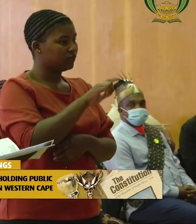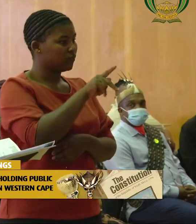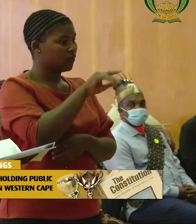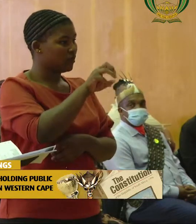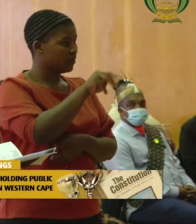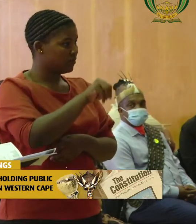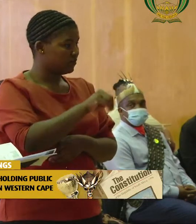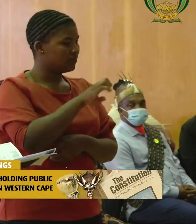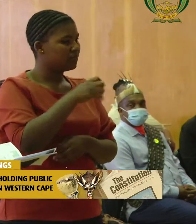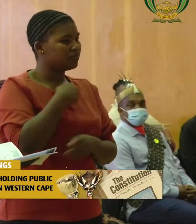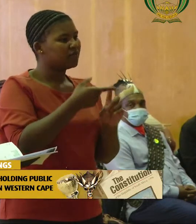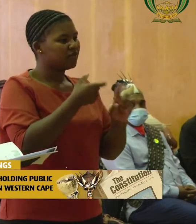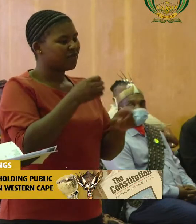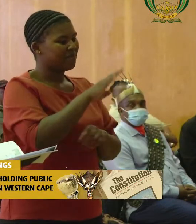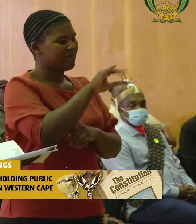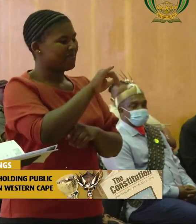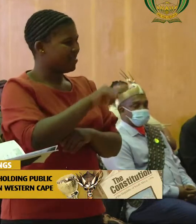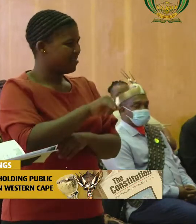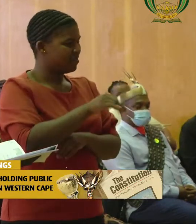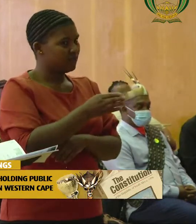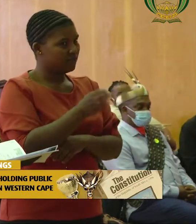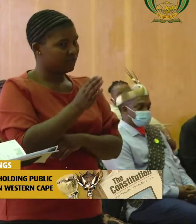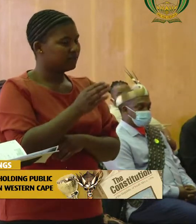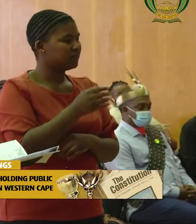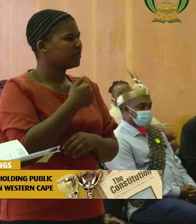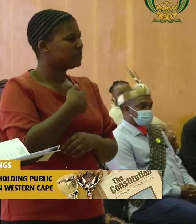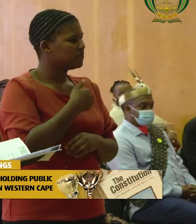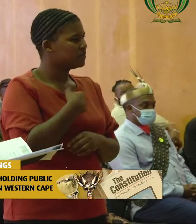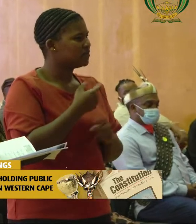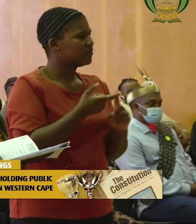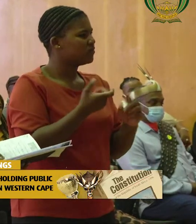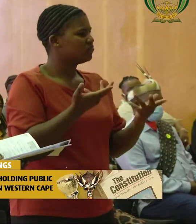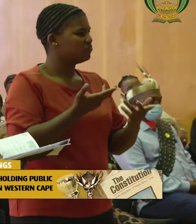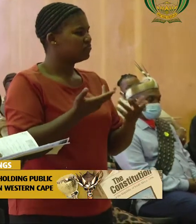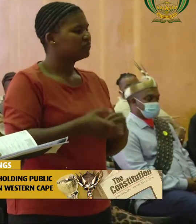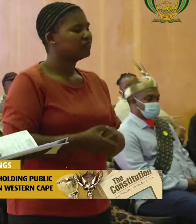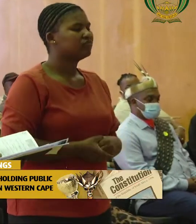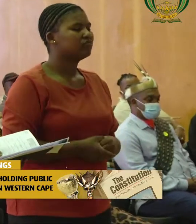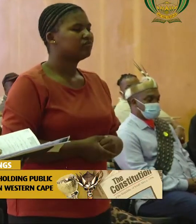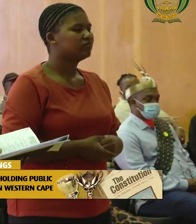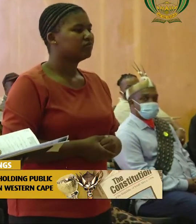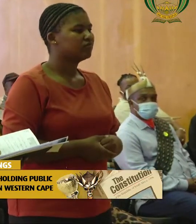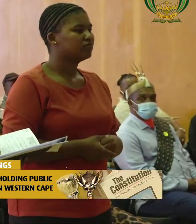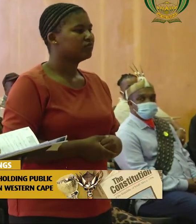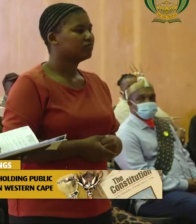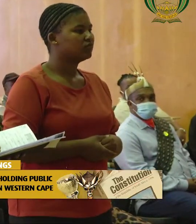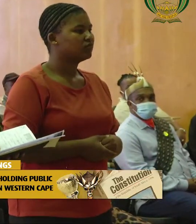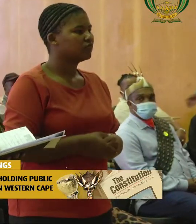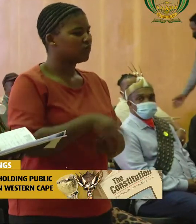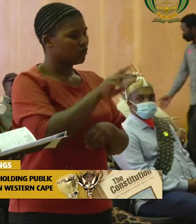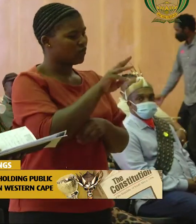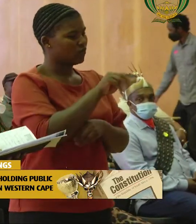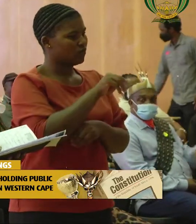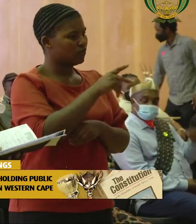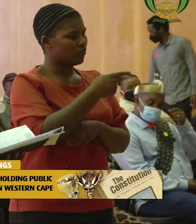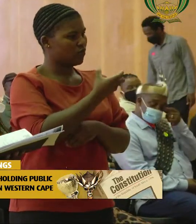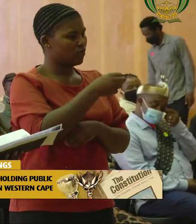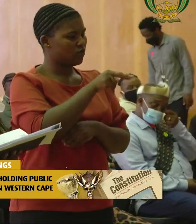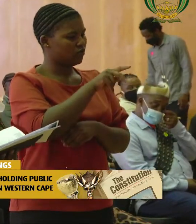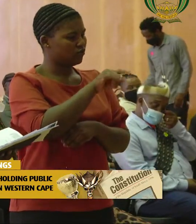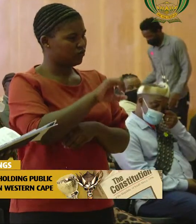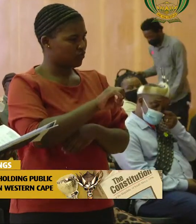from Plettenberg Bay. I come from Umkhonto weSizwe Military Veterans